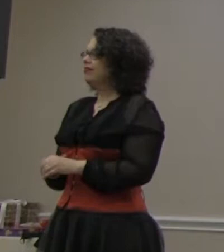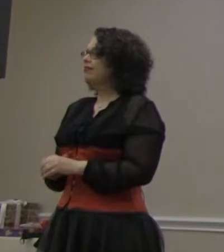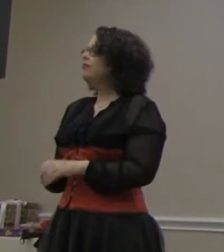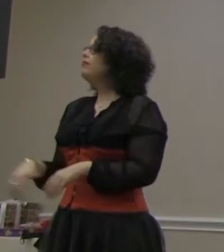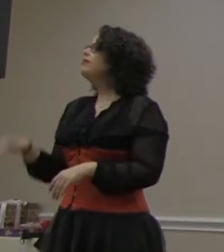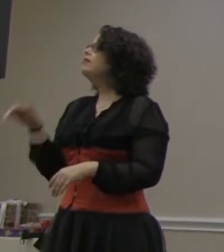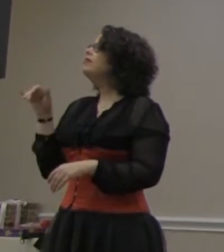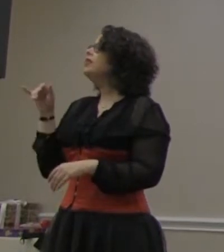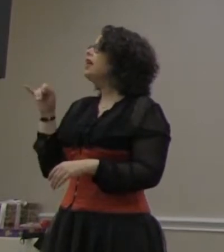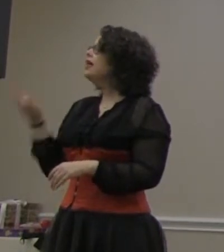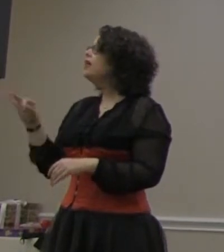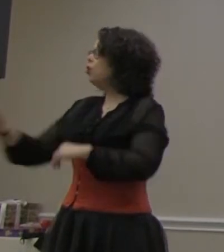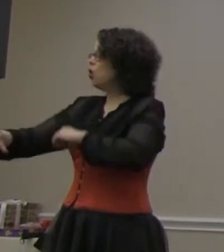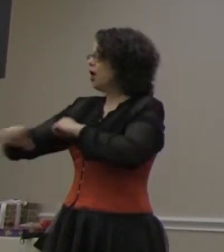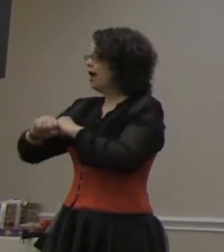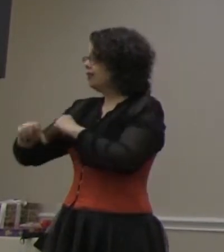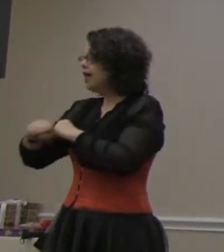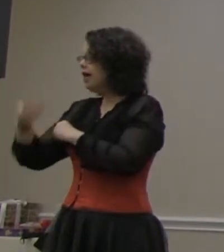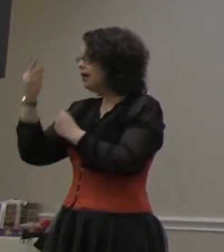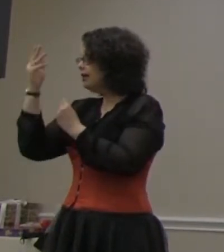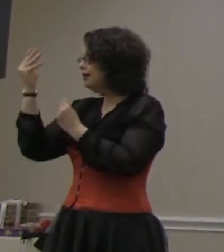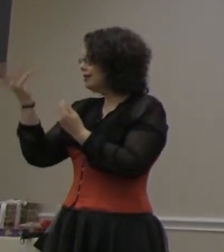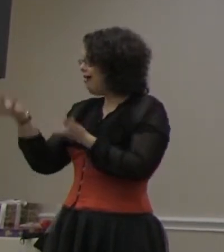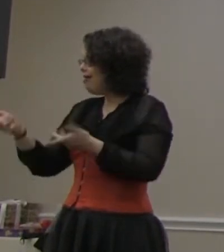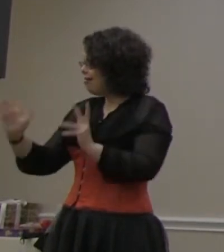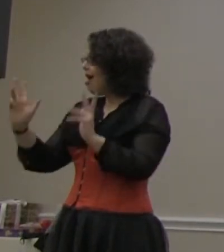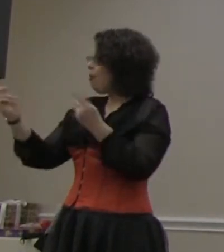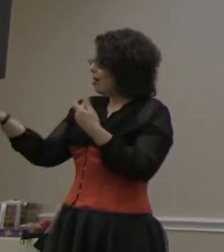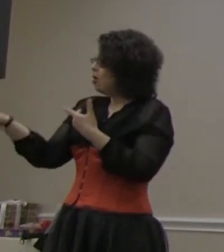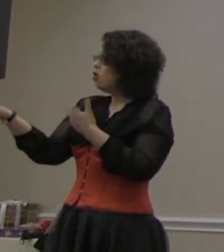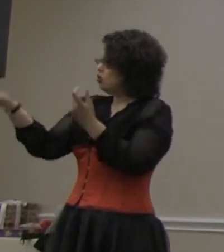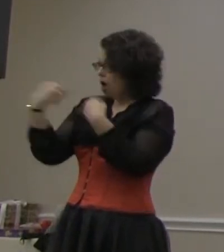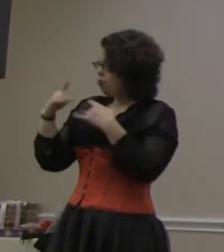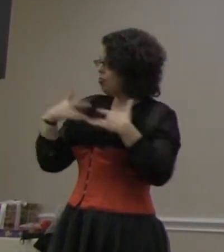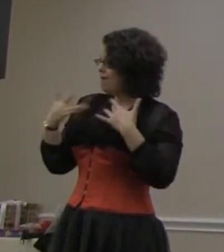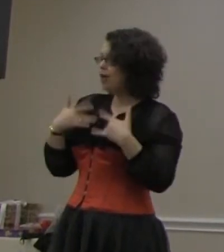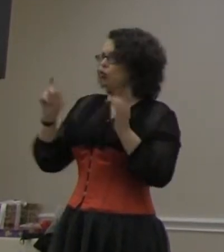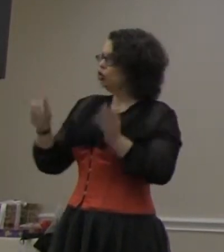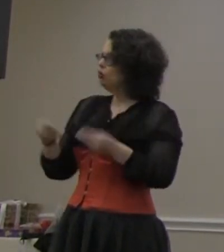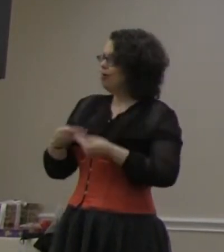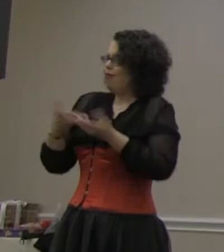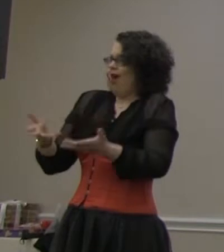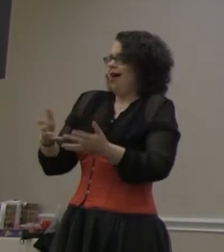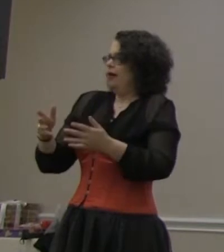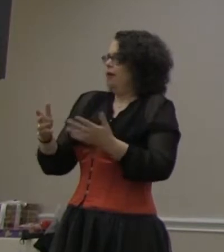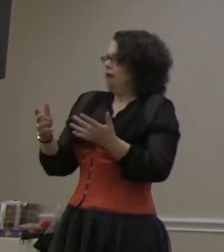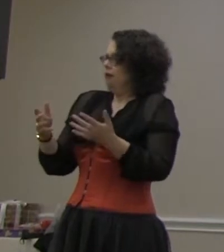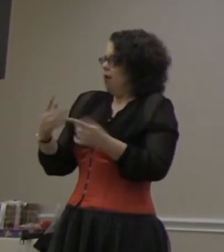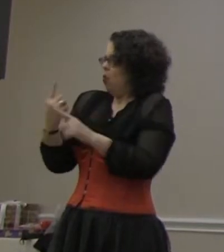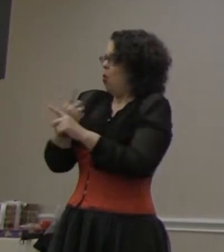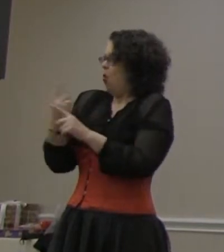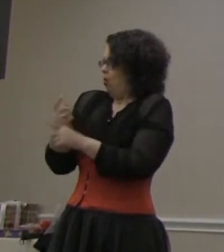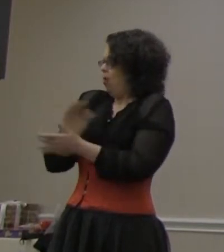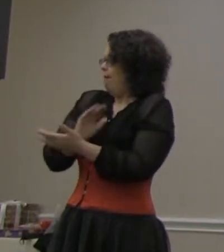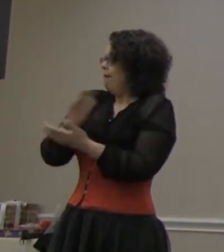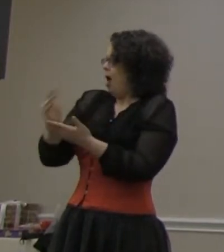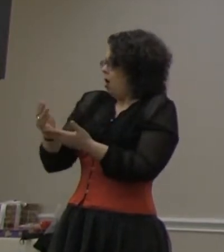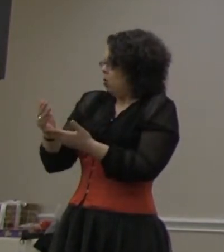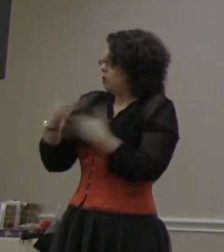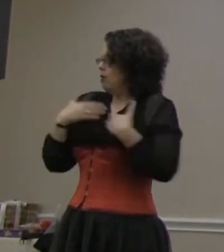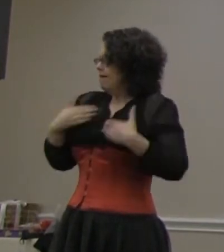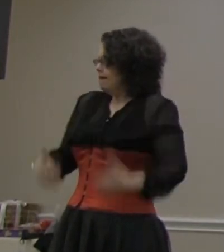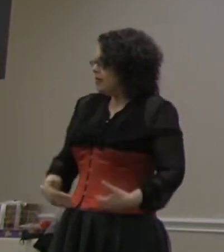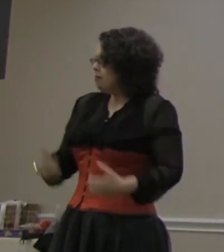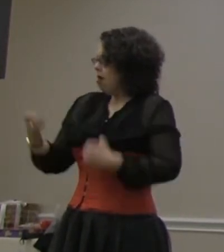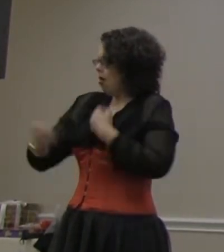And if you're going to advertise and let everyone into your event, then you should be providing proportional amounts of